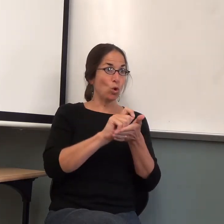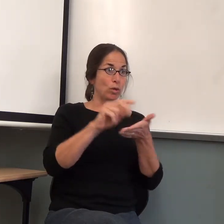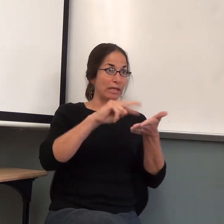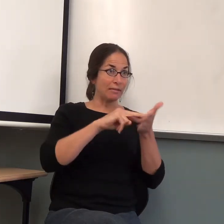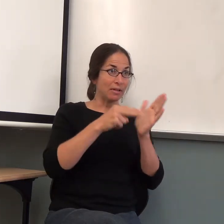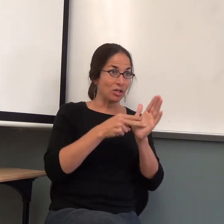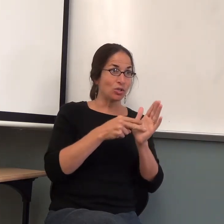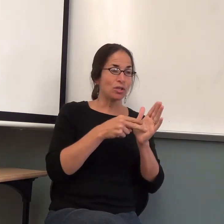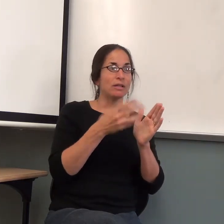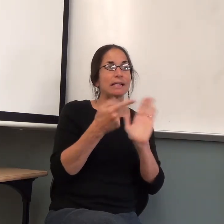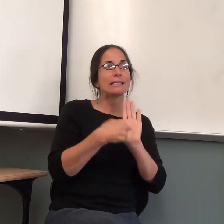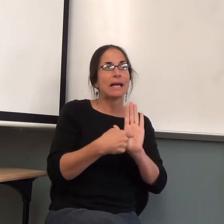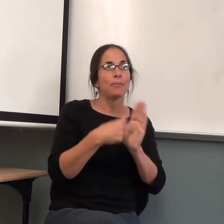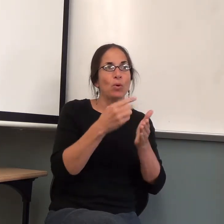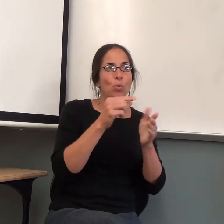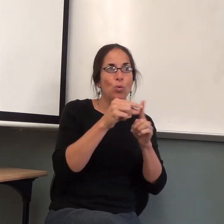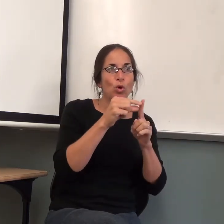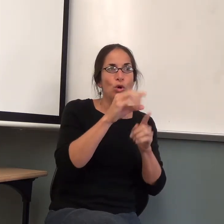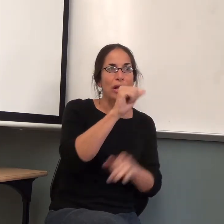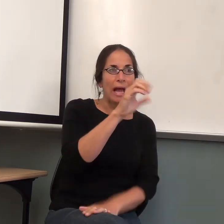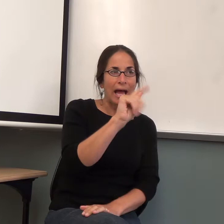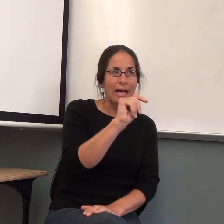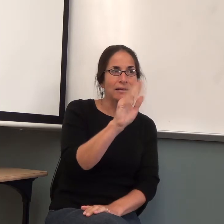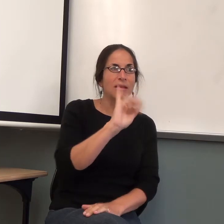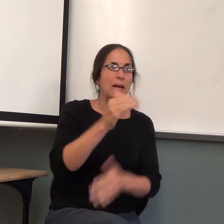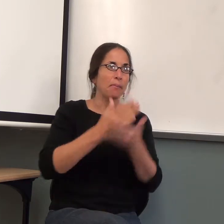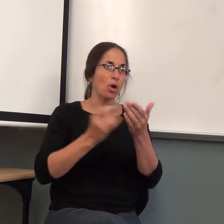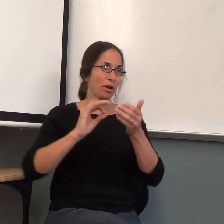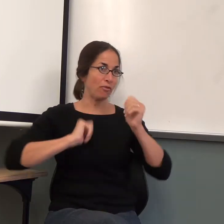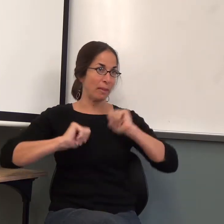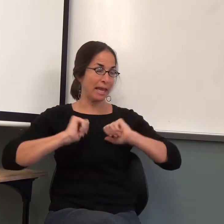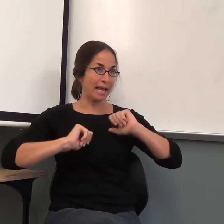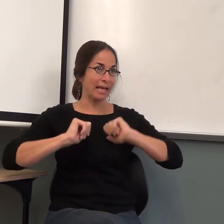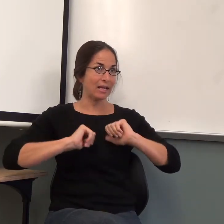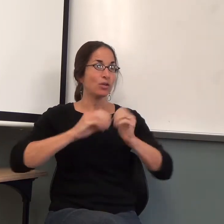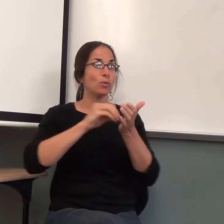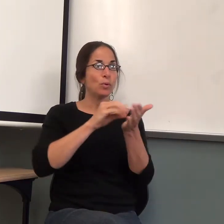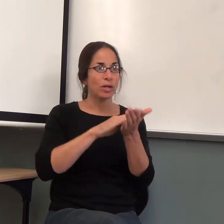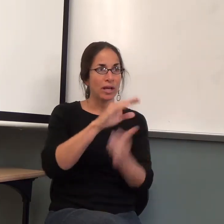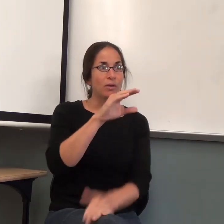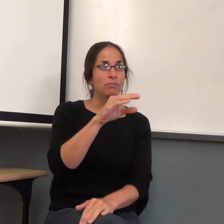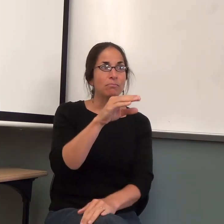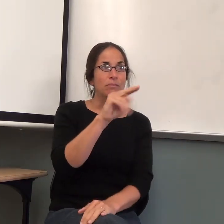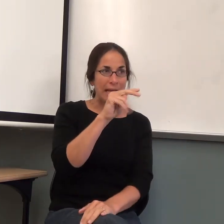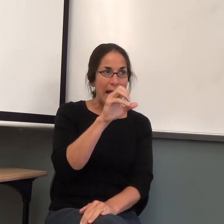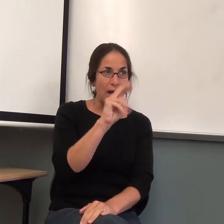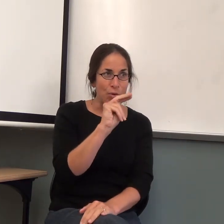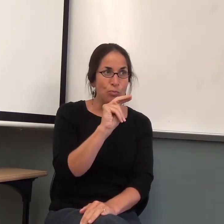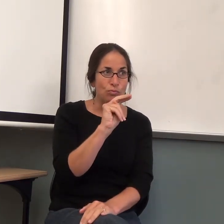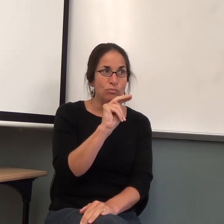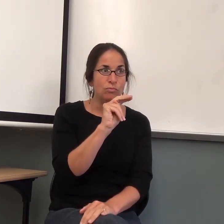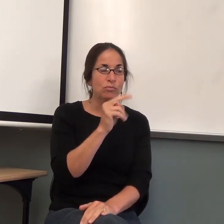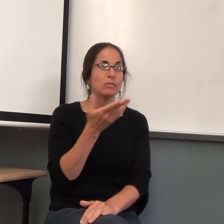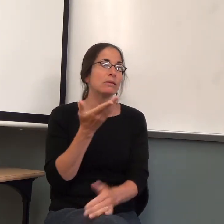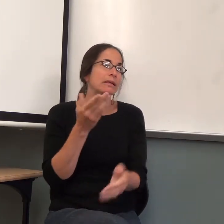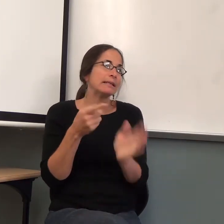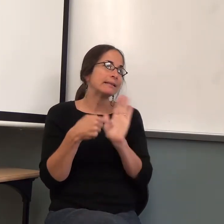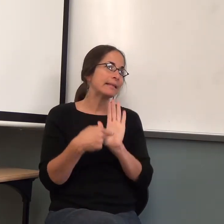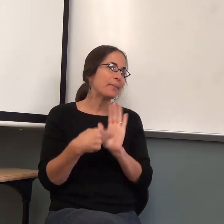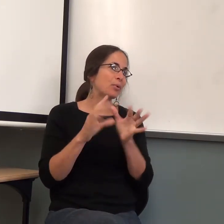act as a part in the play, and you wrote noun, because that's the connected part of speech, how are you going to use